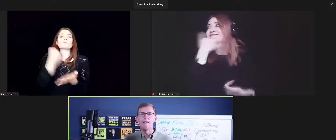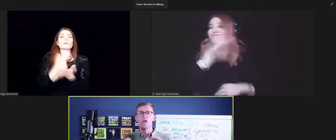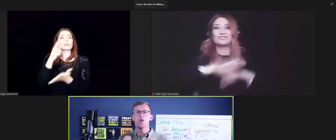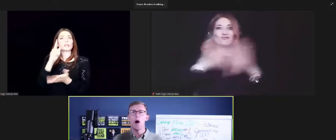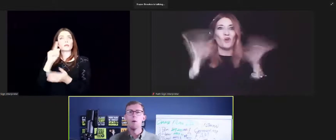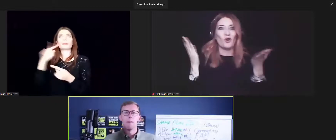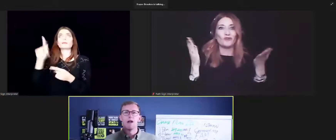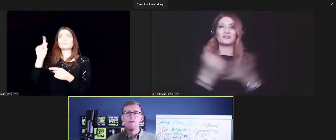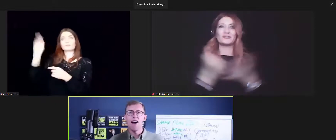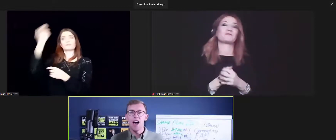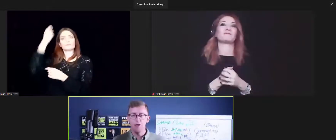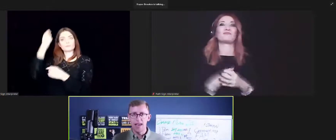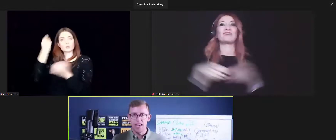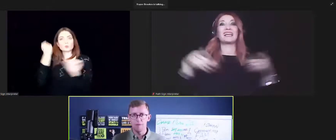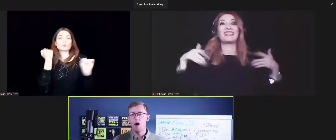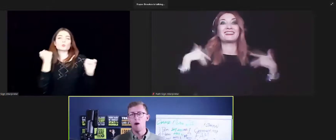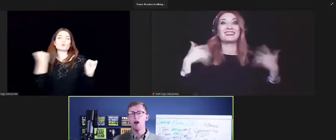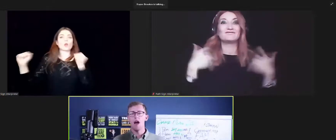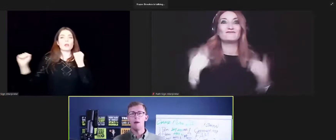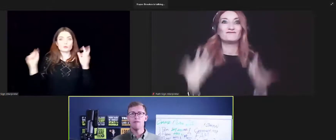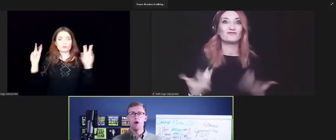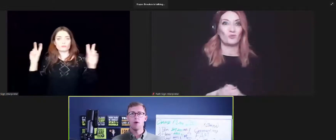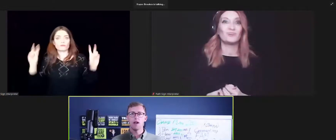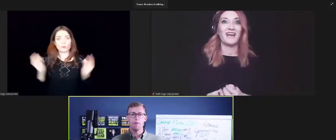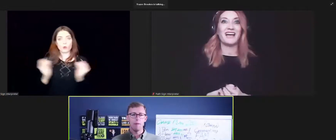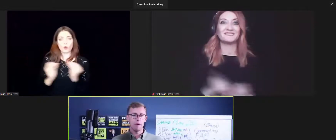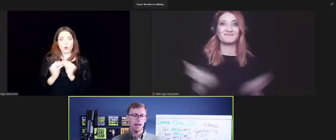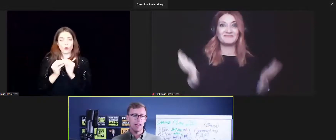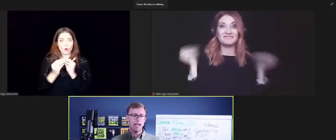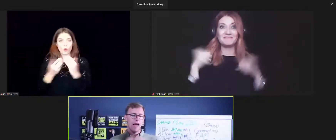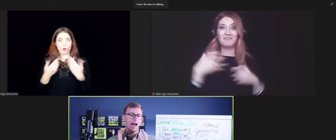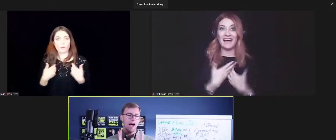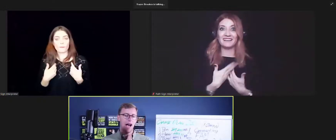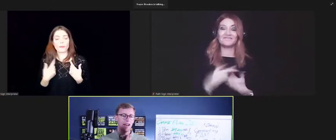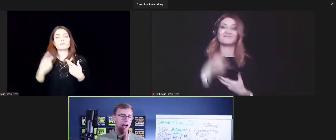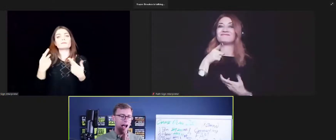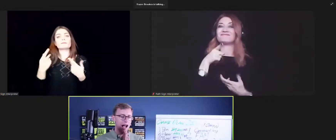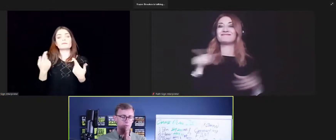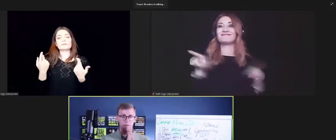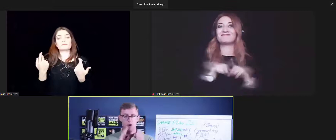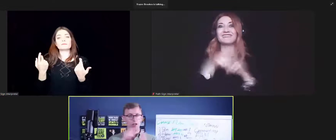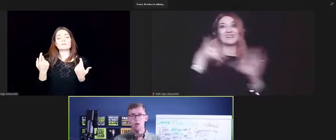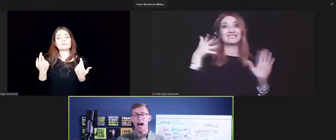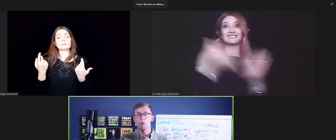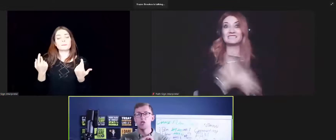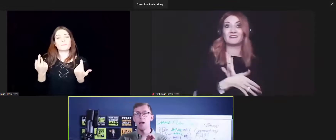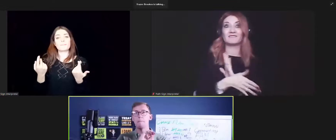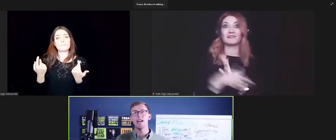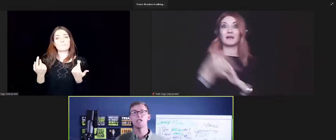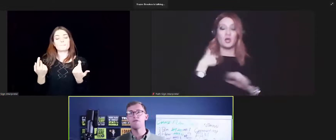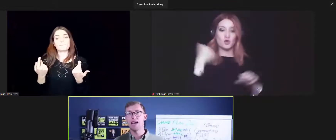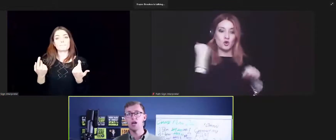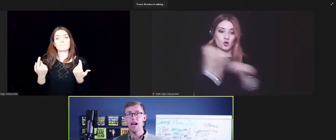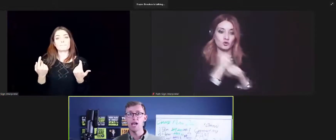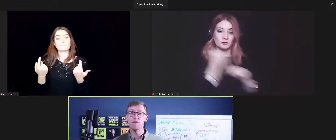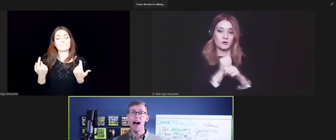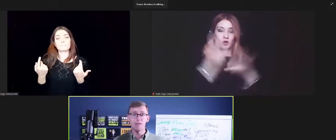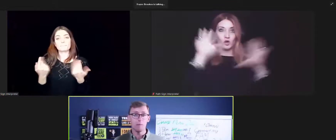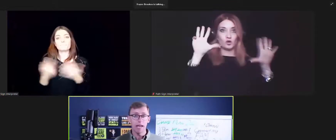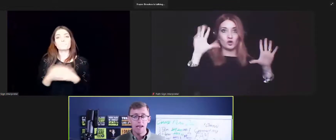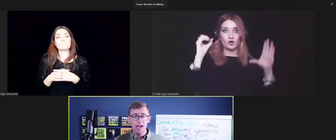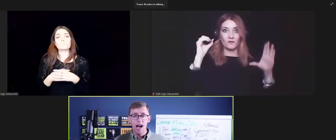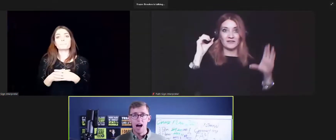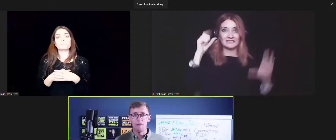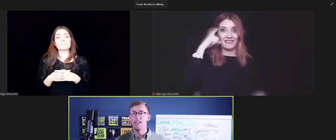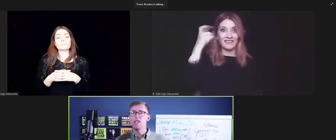right. So final thing before I want to bring back Elaine, before I do that, I want to say a massive thank you guys for having